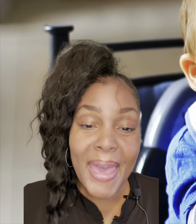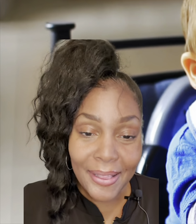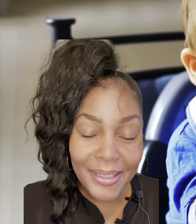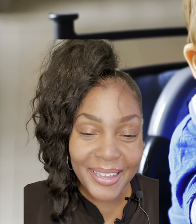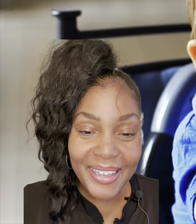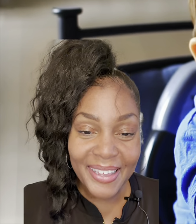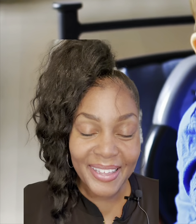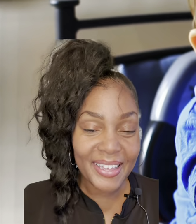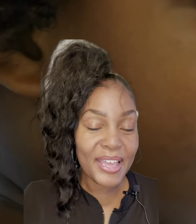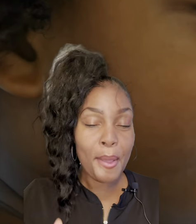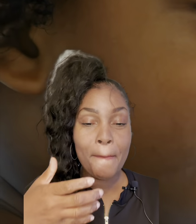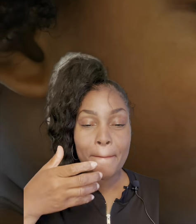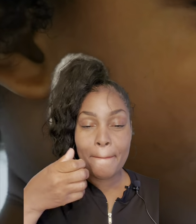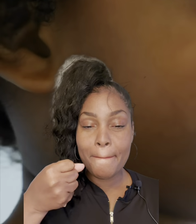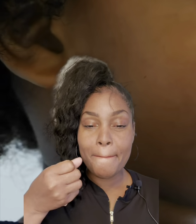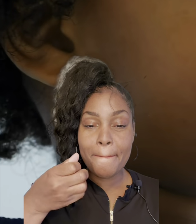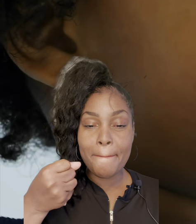Milk.